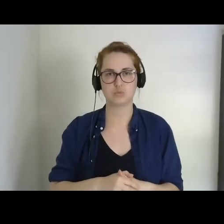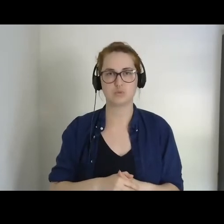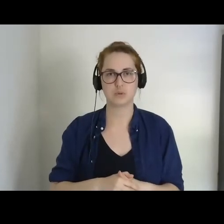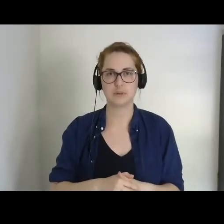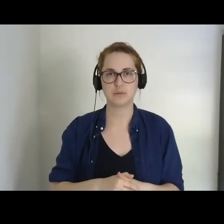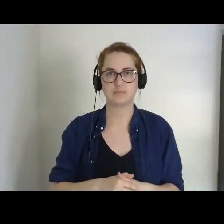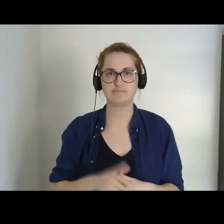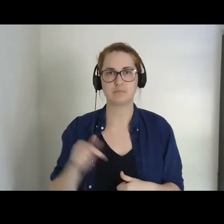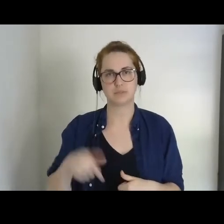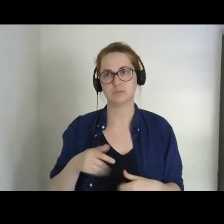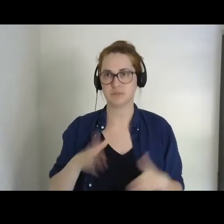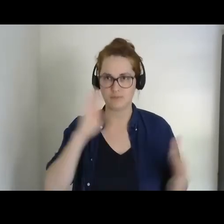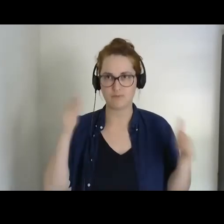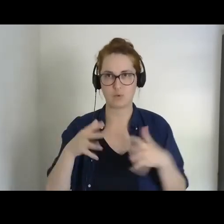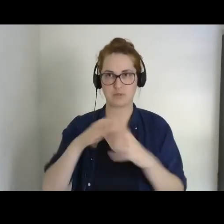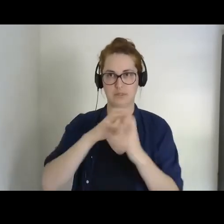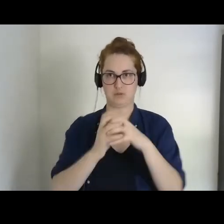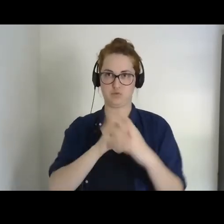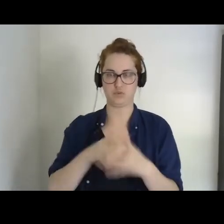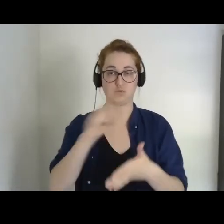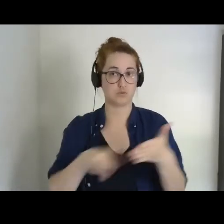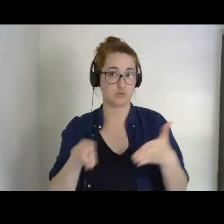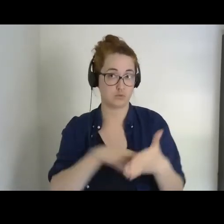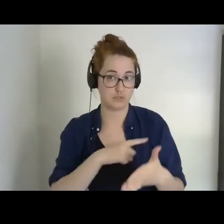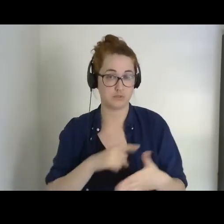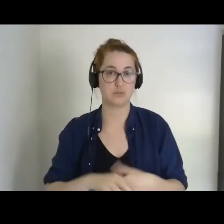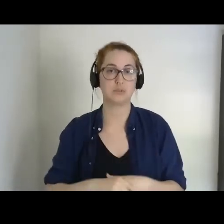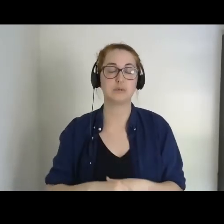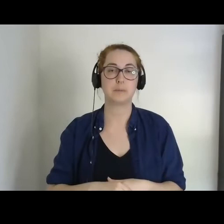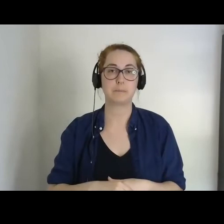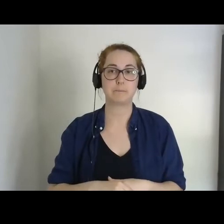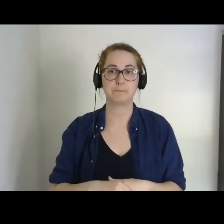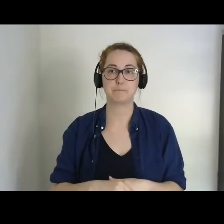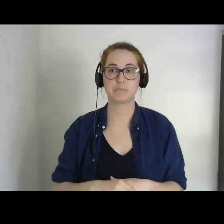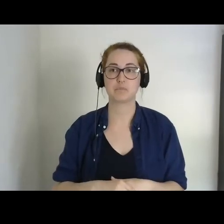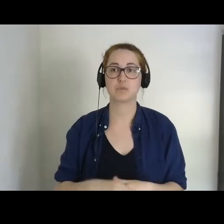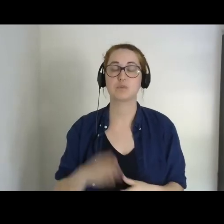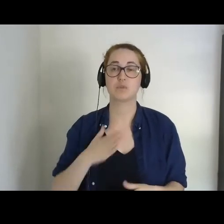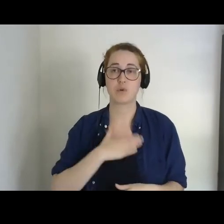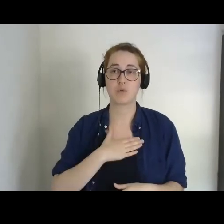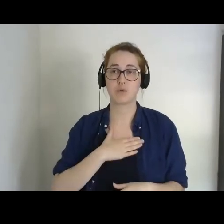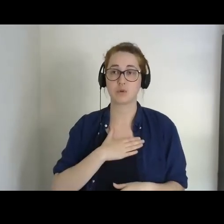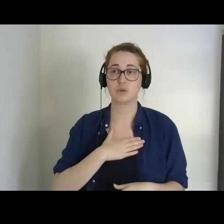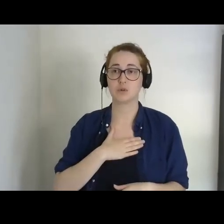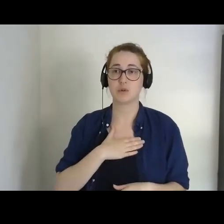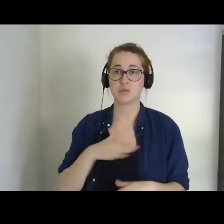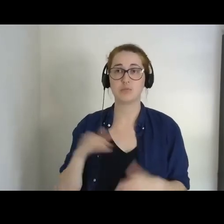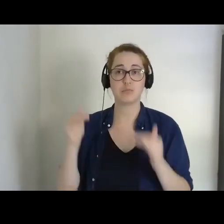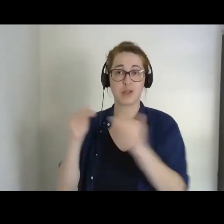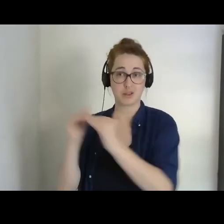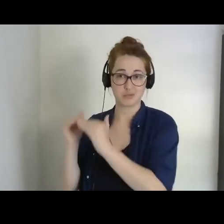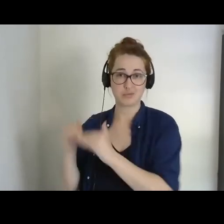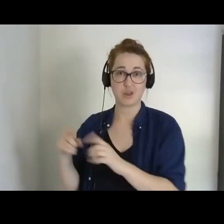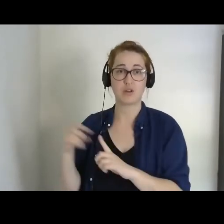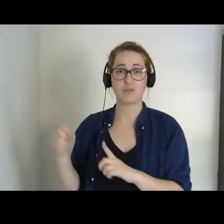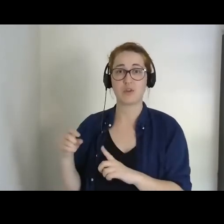intersectional discrimination. My colleagues from Arch and from LEAF will spend some more time on both of these cases,